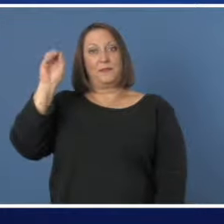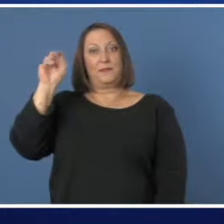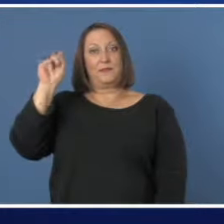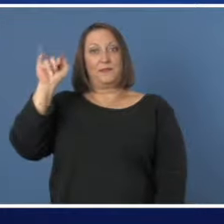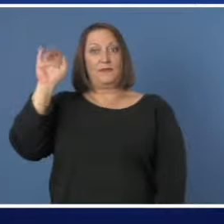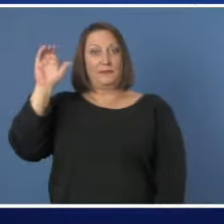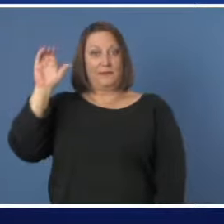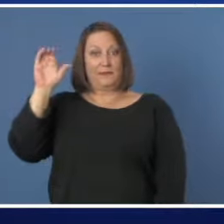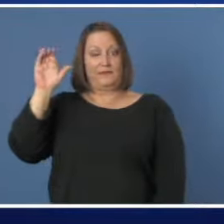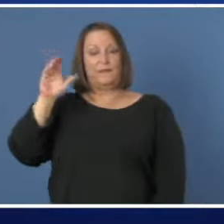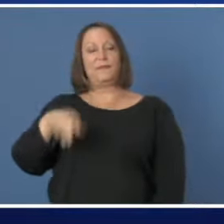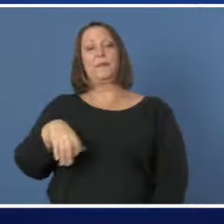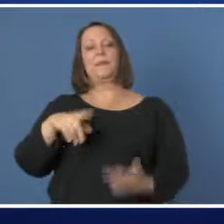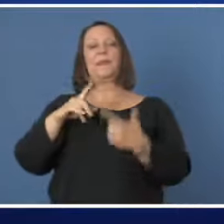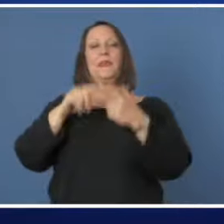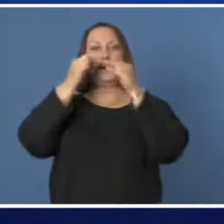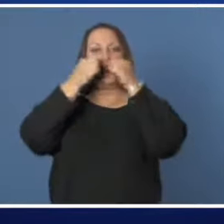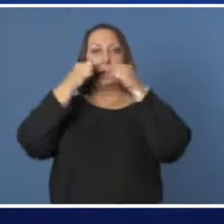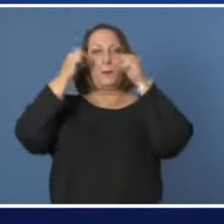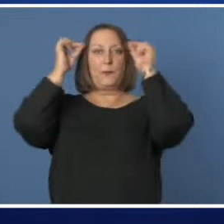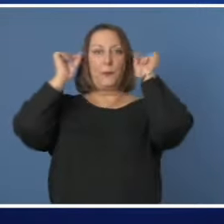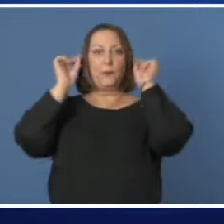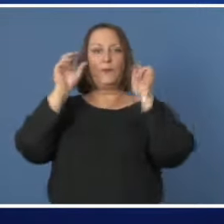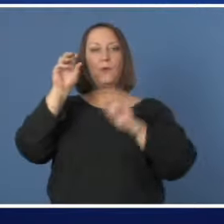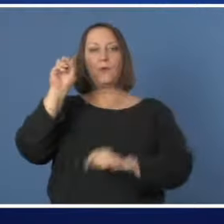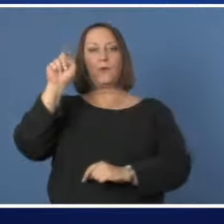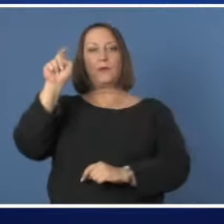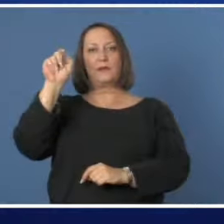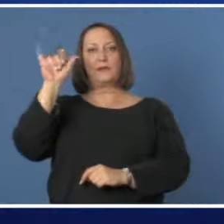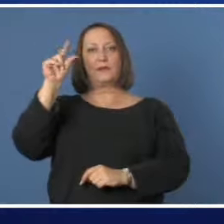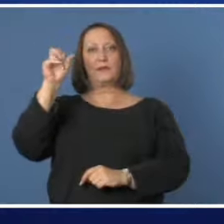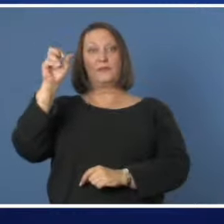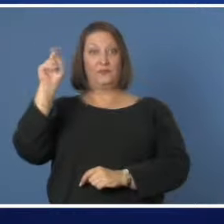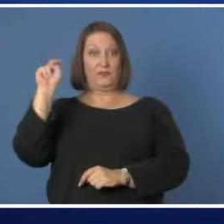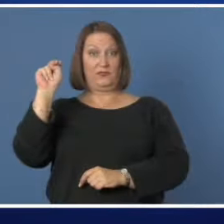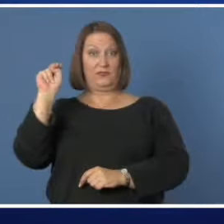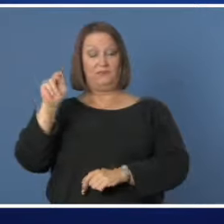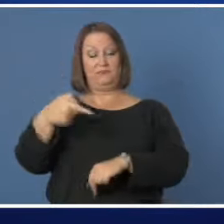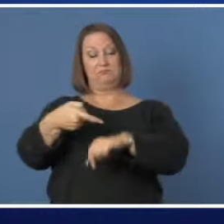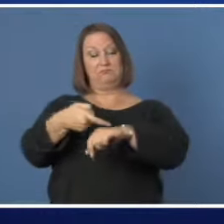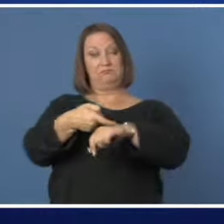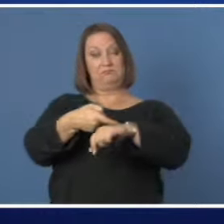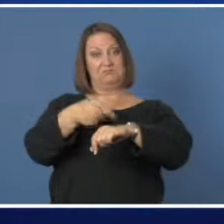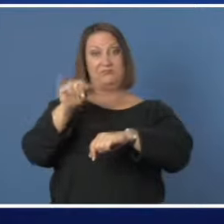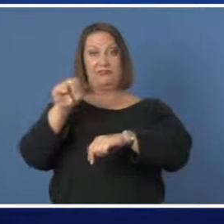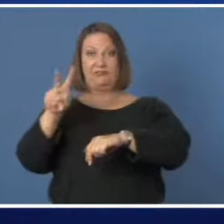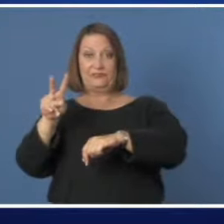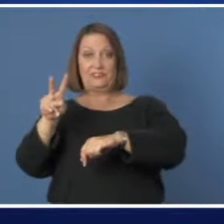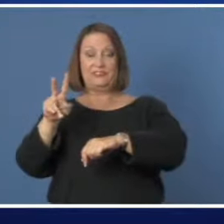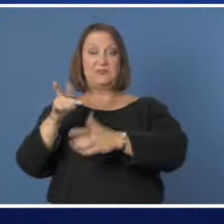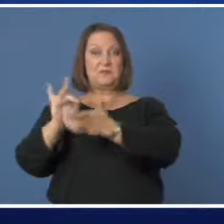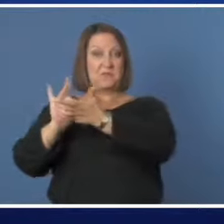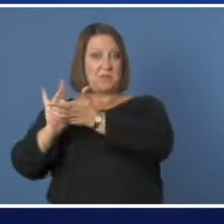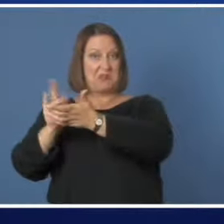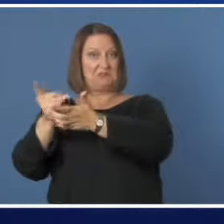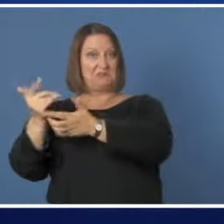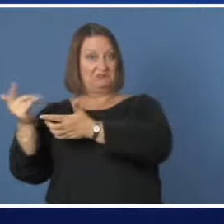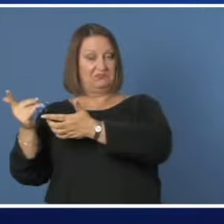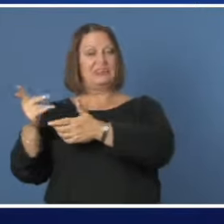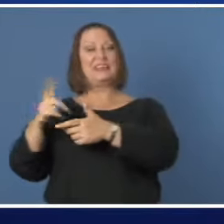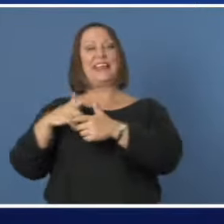Oxygen Intravenous fluids And respiratory support Are usually